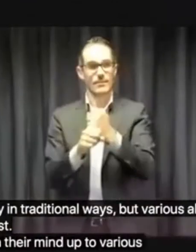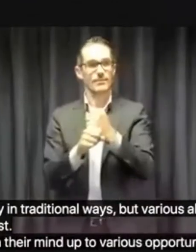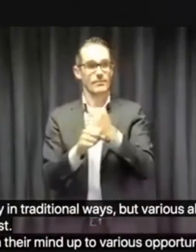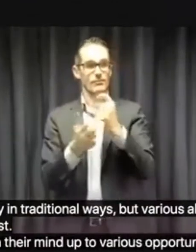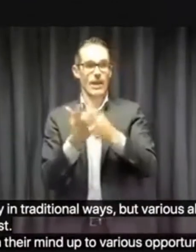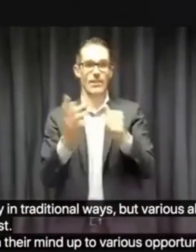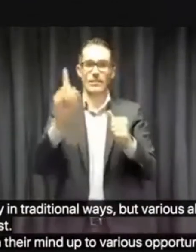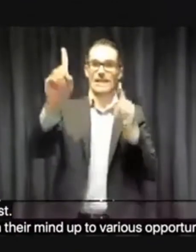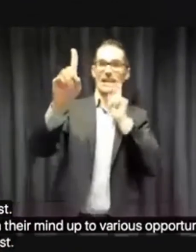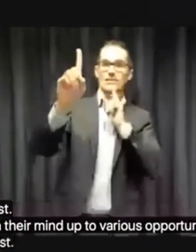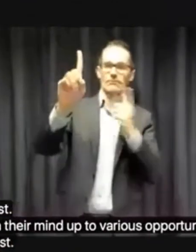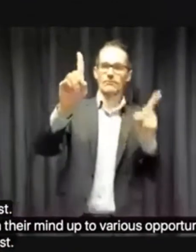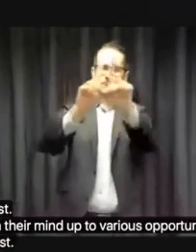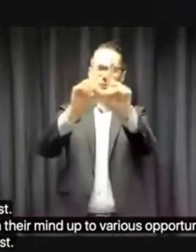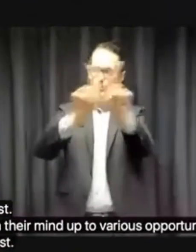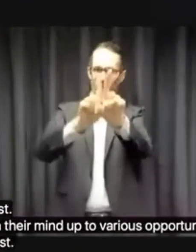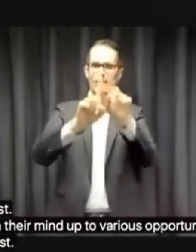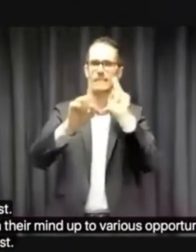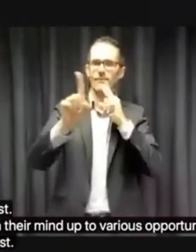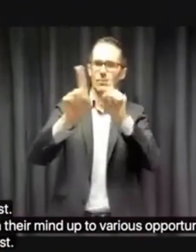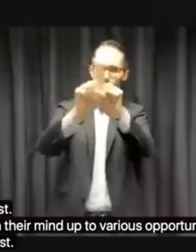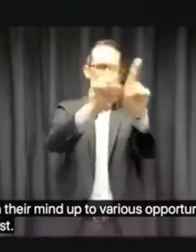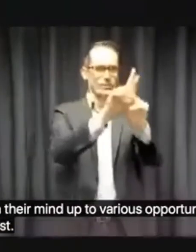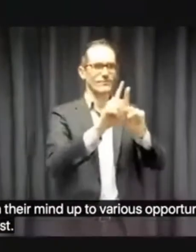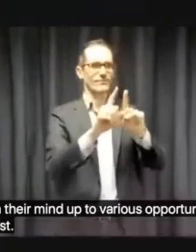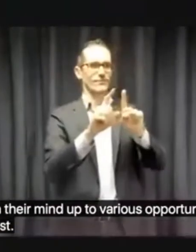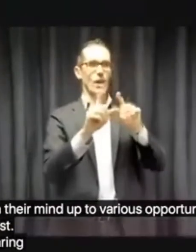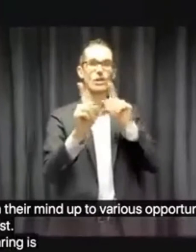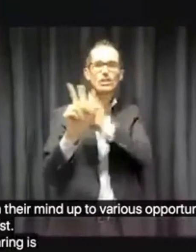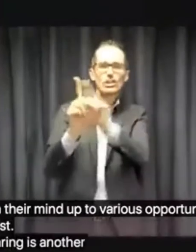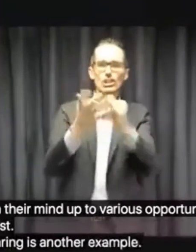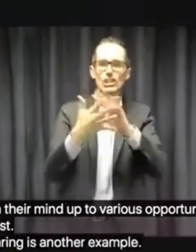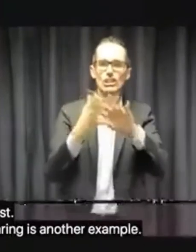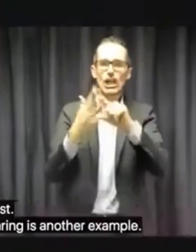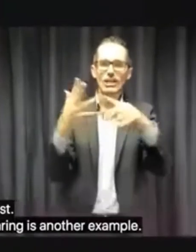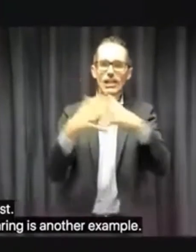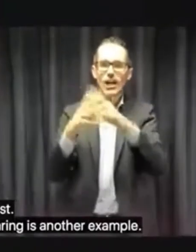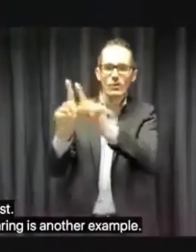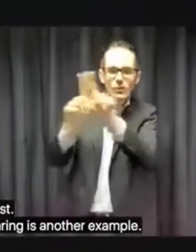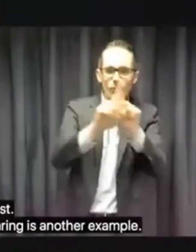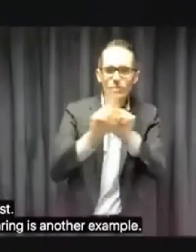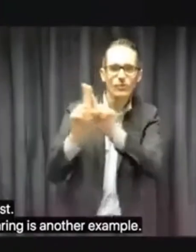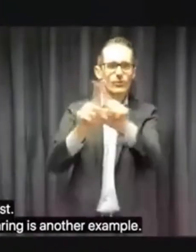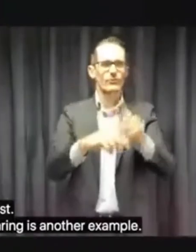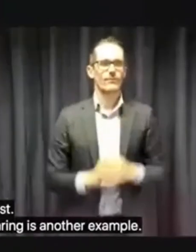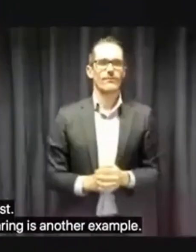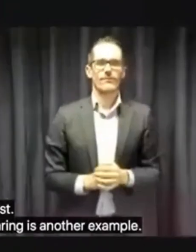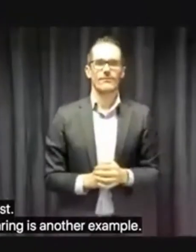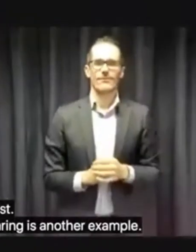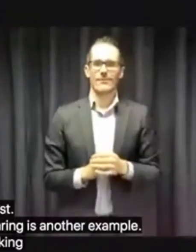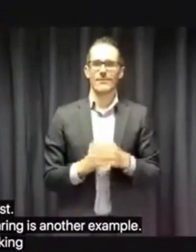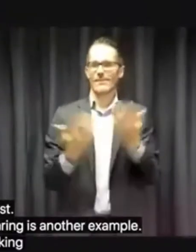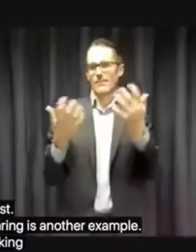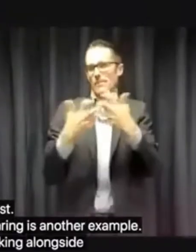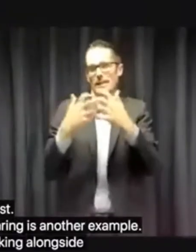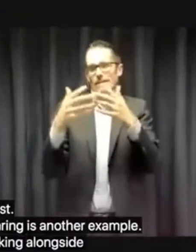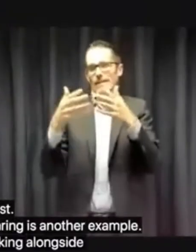Job sharing is another example, so working alongside your individuals, or shadowing.